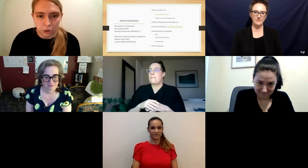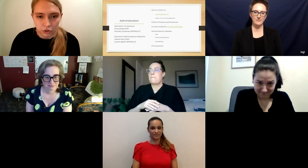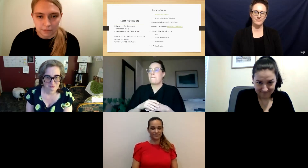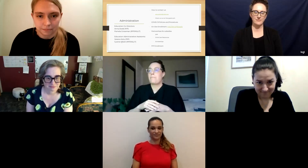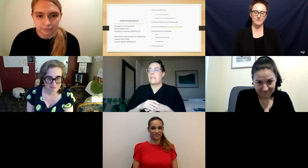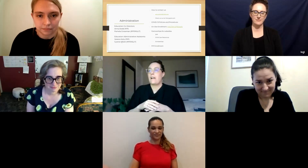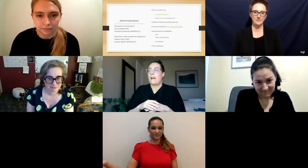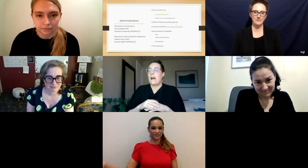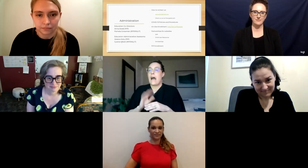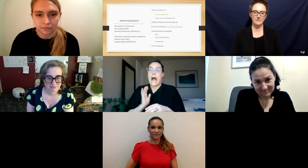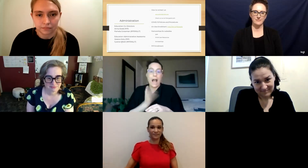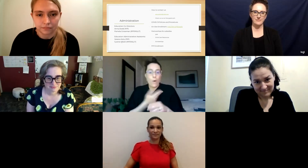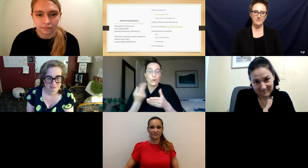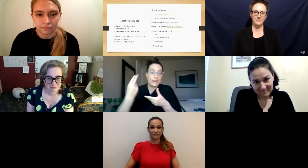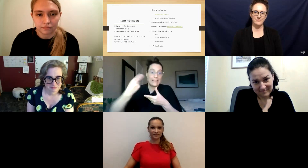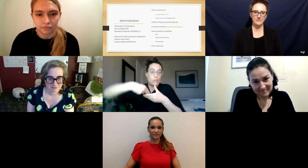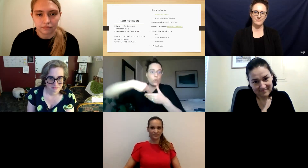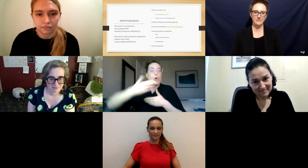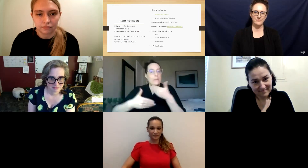PIP program.